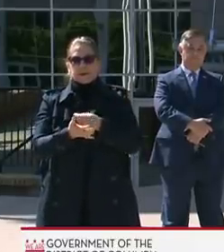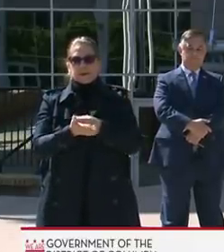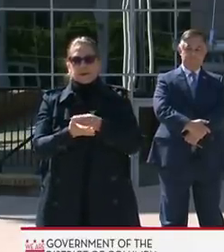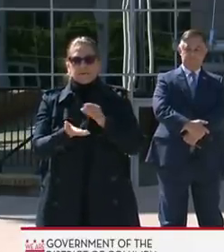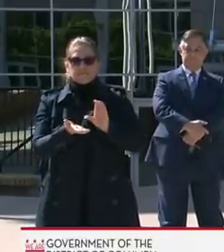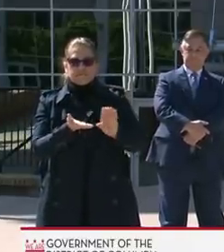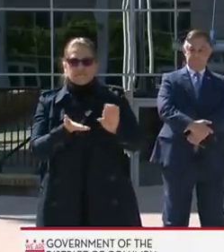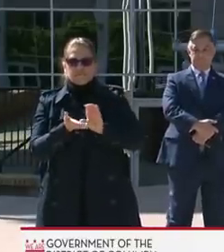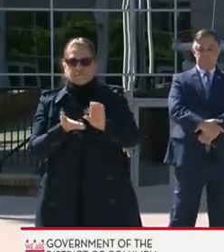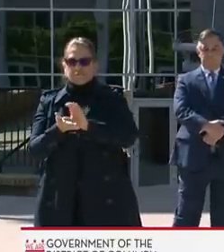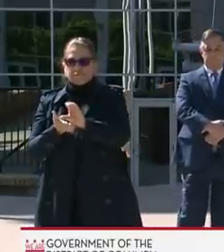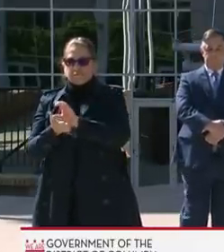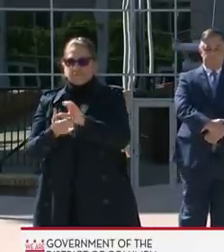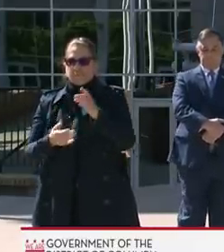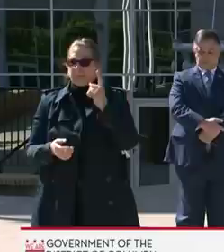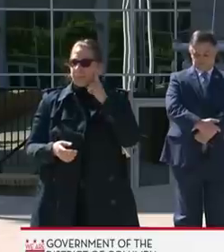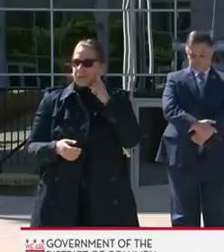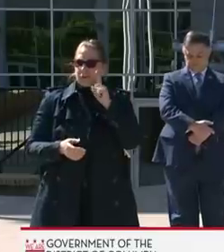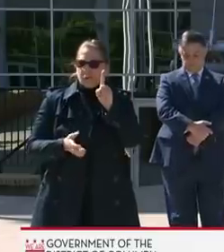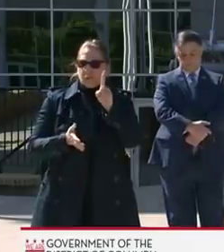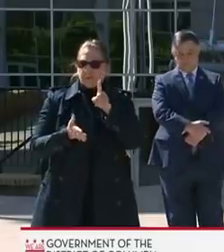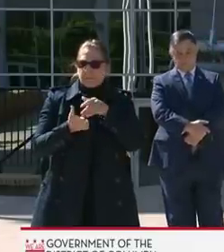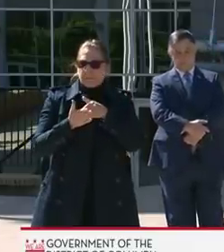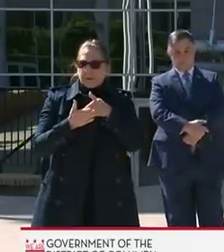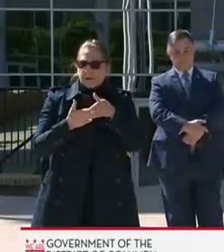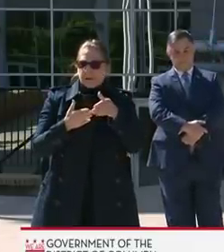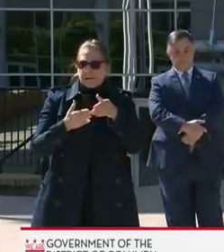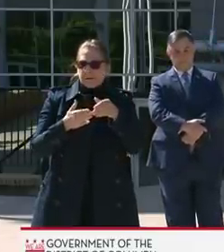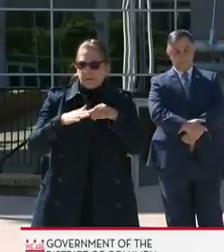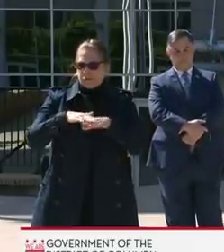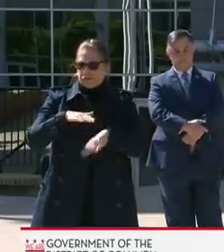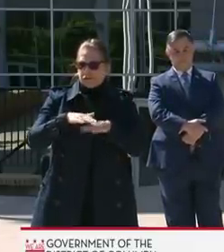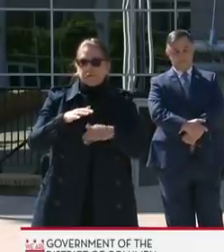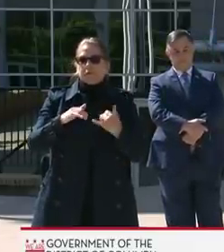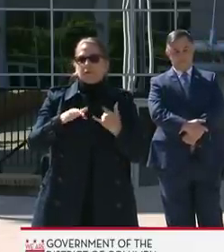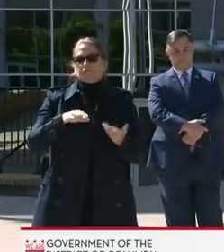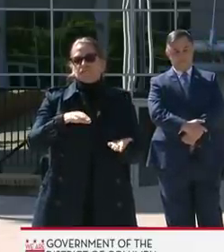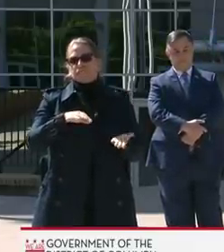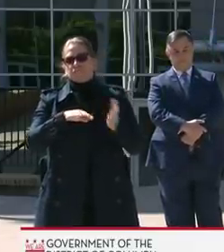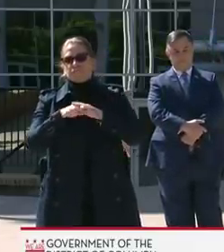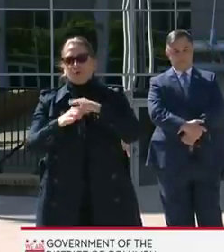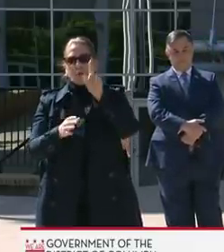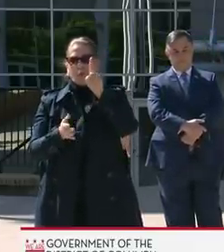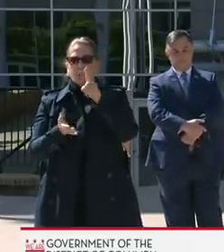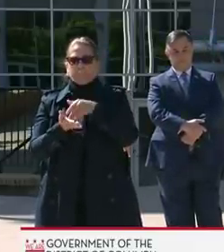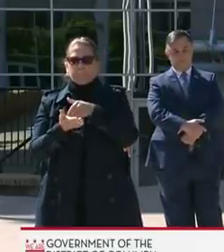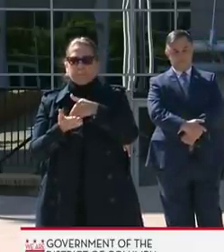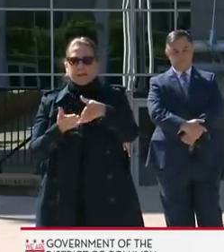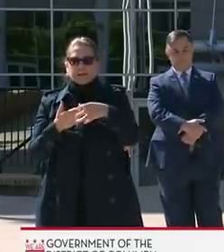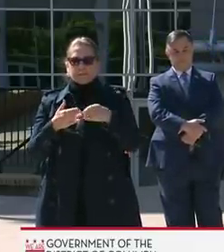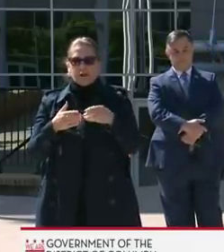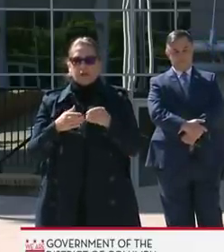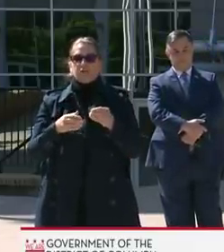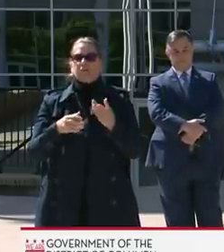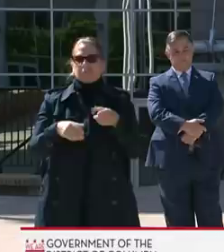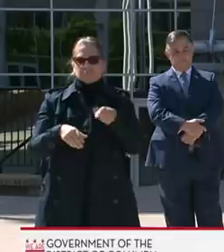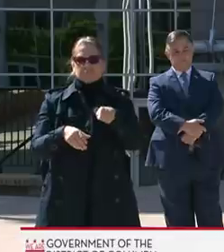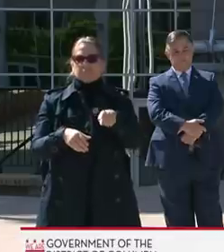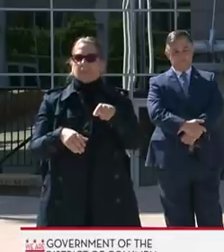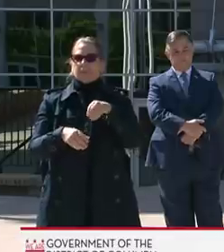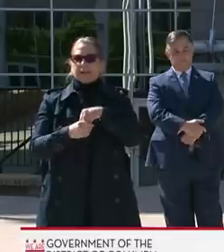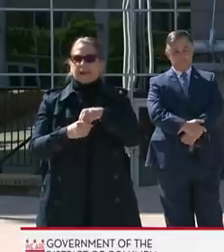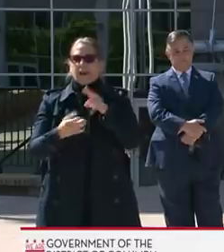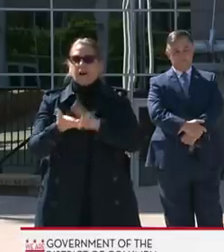over $1 million in terms of not to exceed. That's with regard to the contracts. There are a couple of bills that were